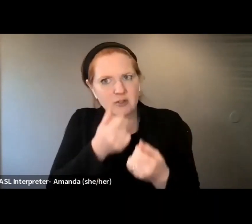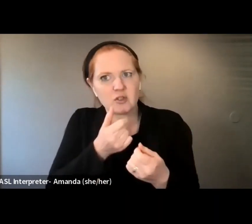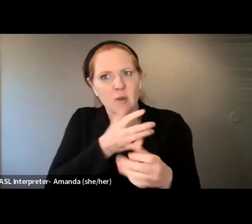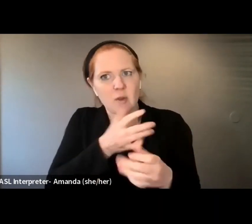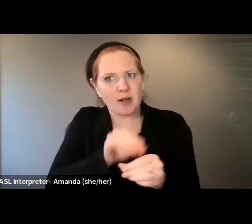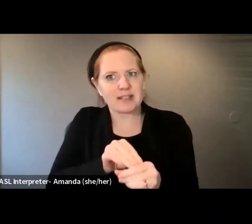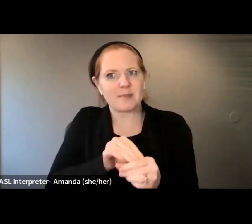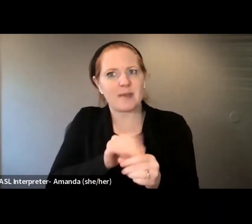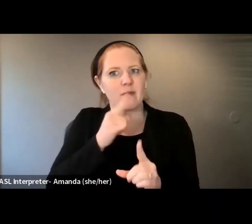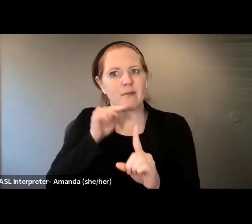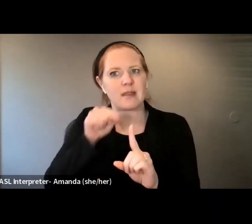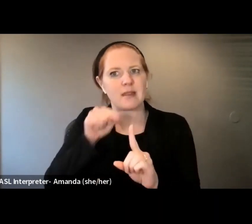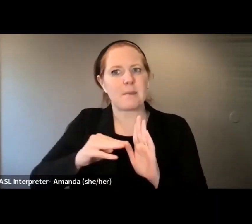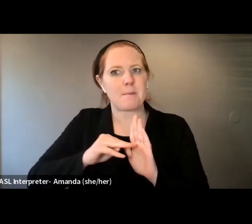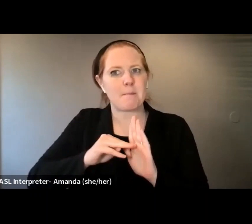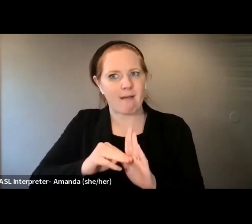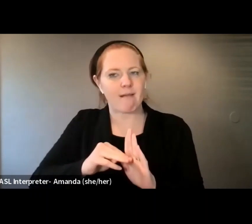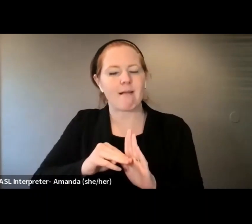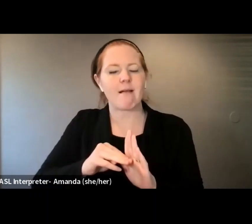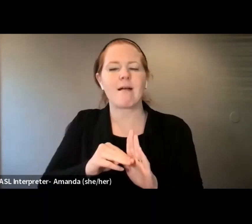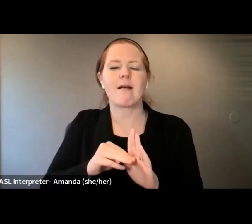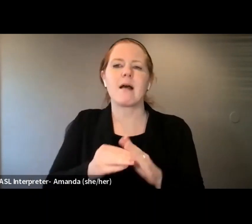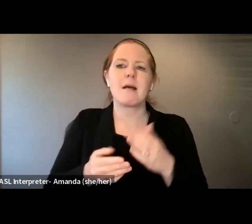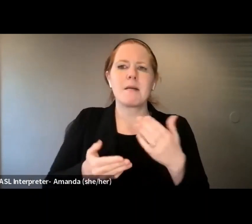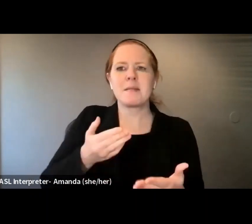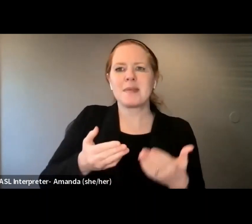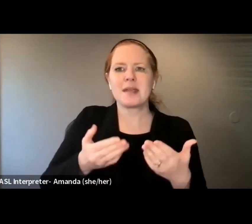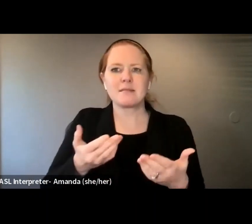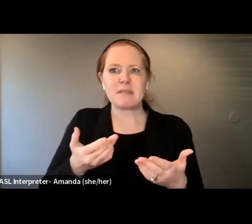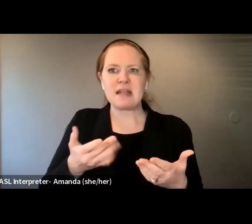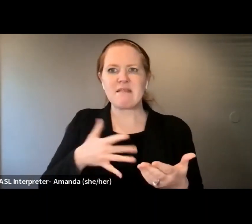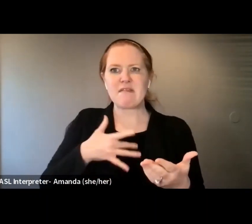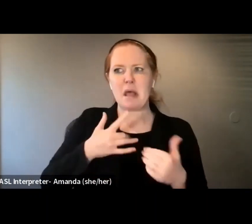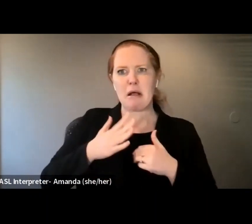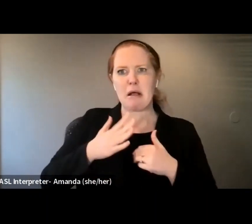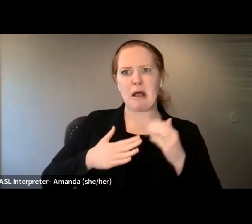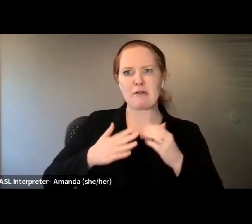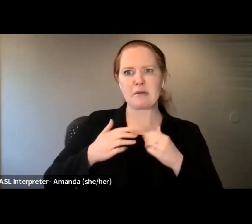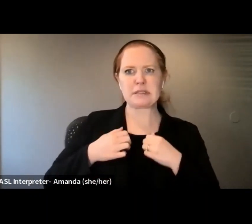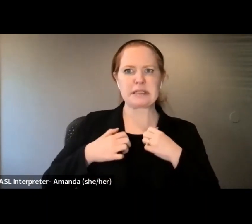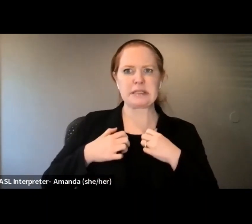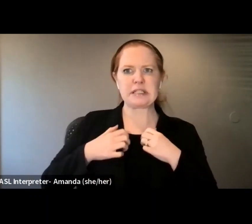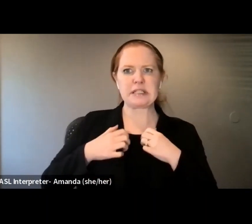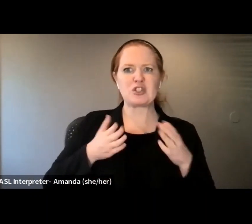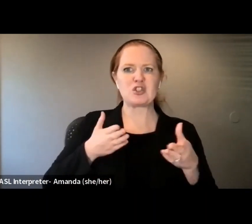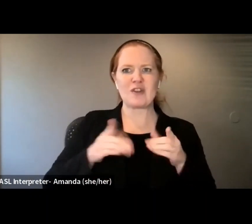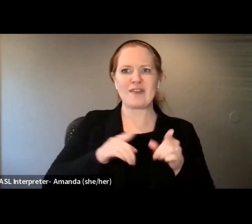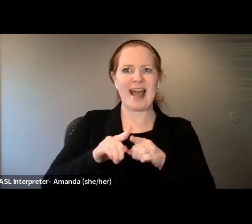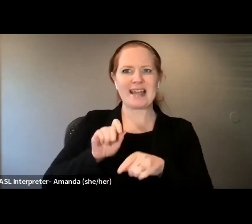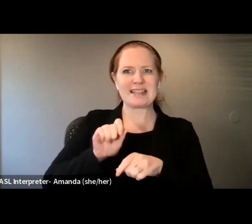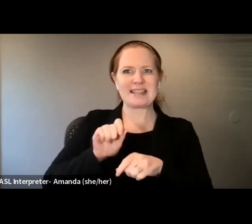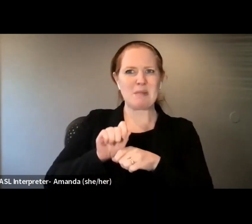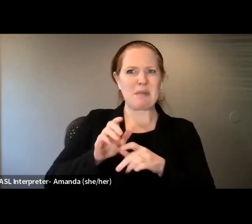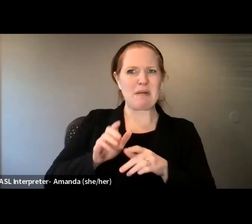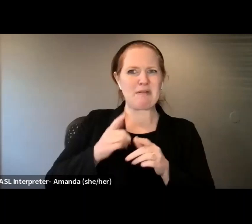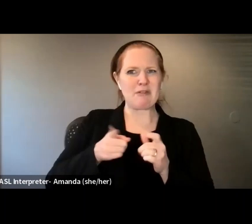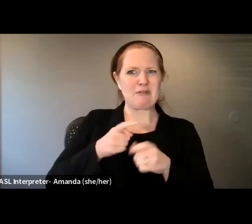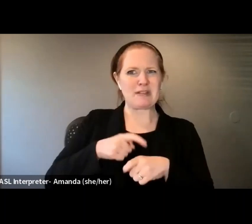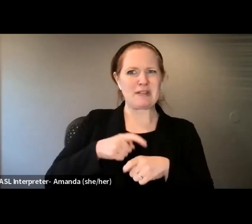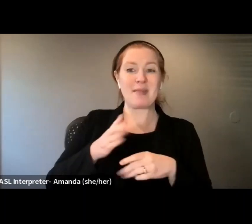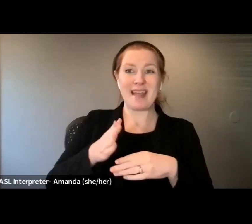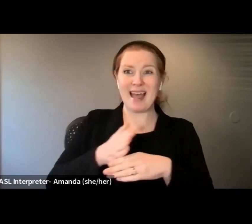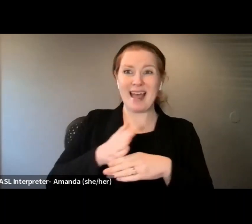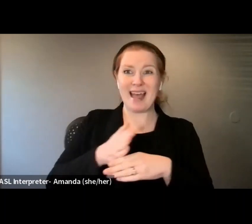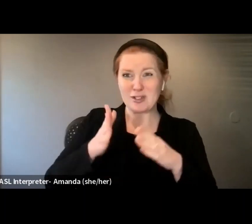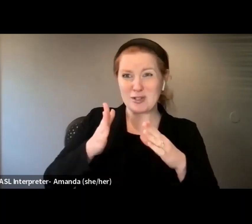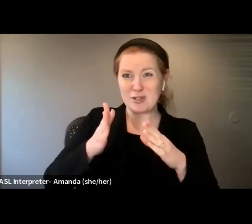this model, who may not, for example, feel that comfortable serving as their employer for the first time. The average person has probably